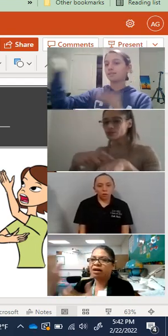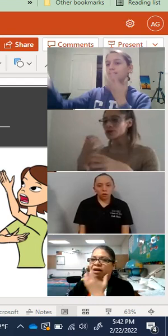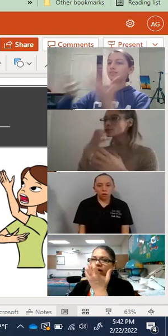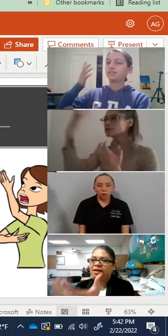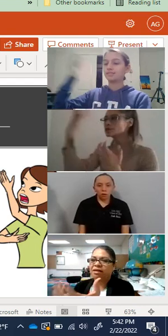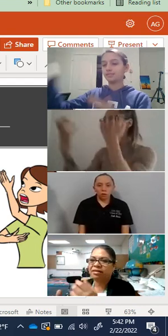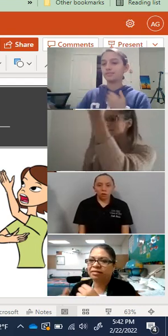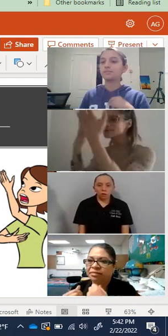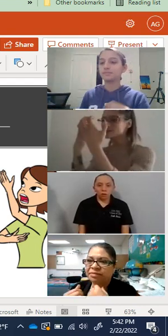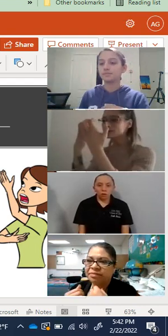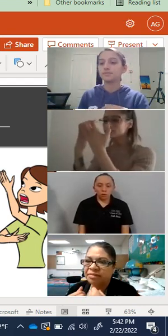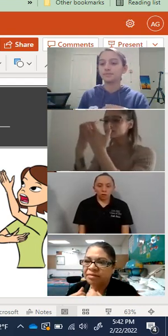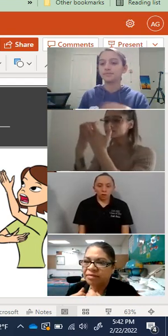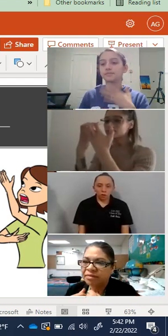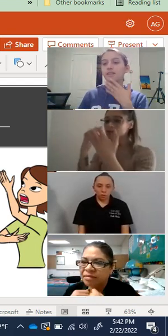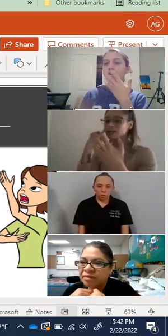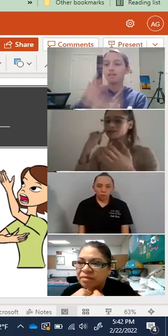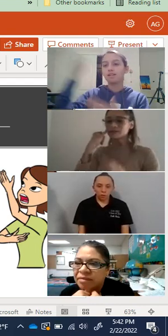yell.